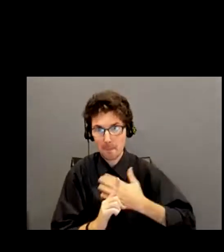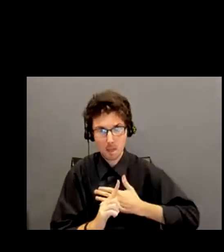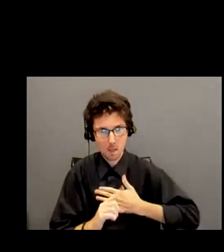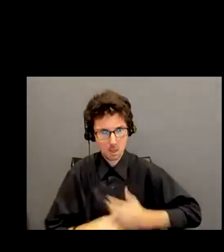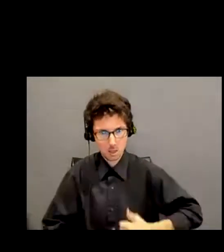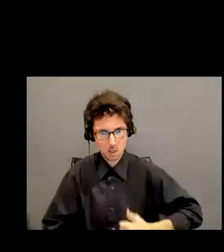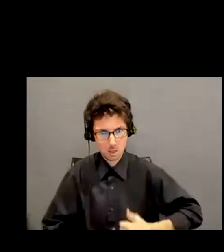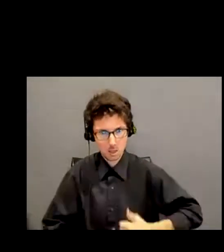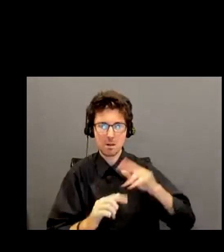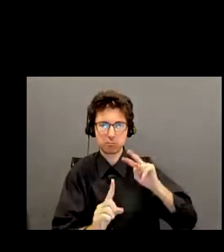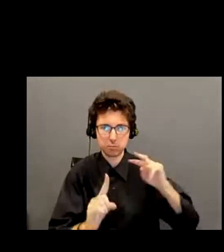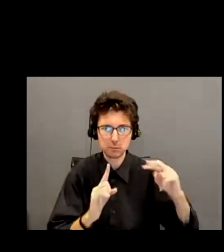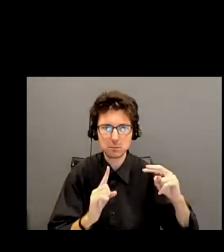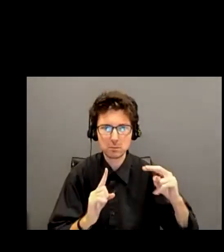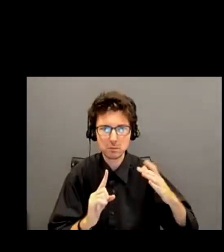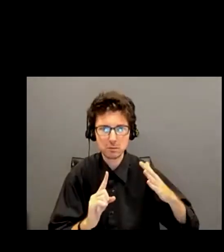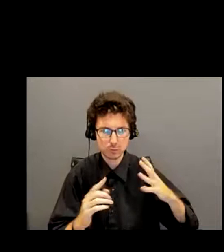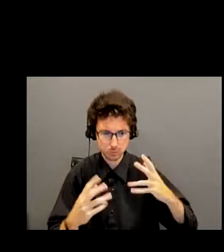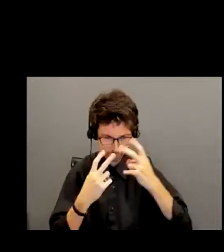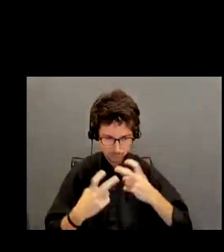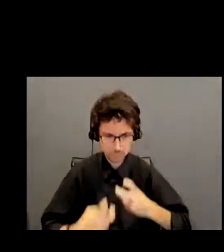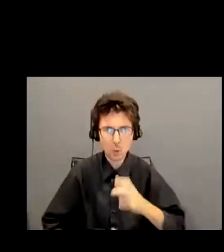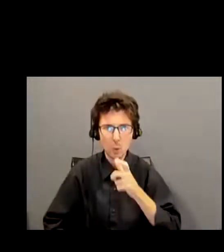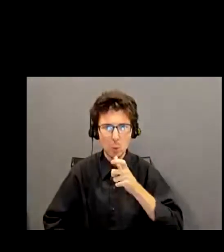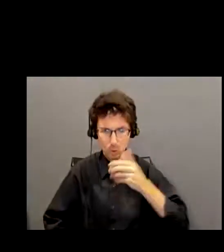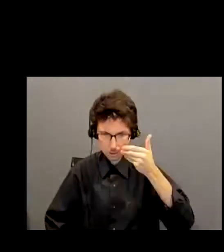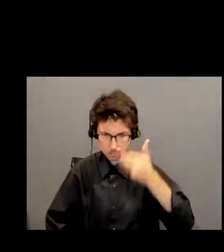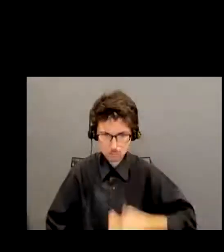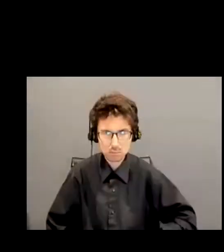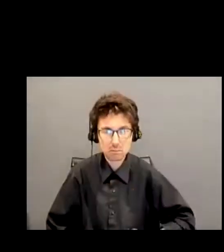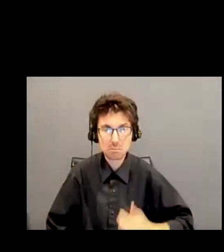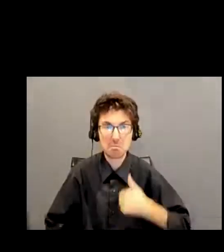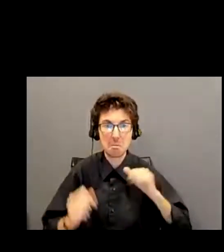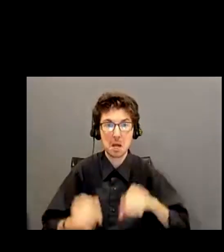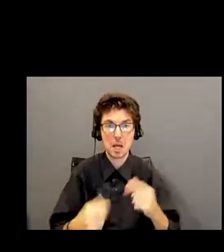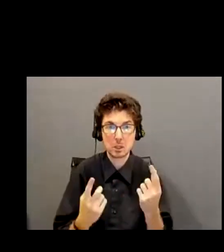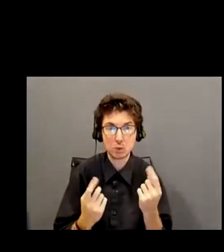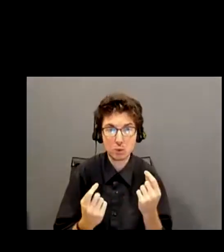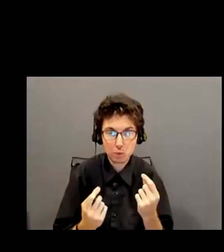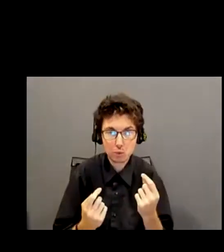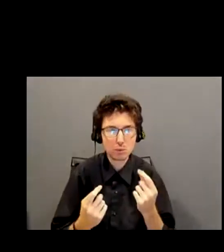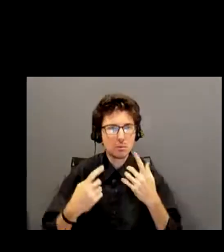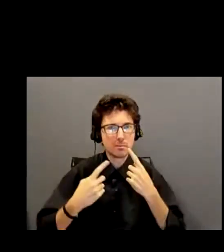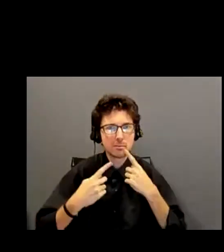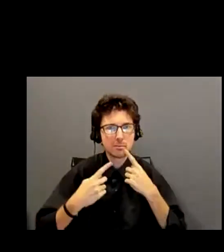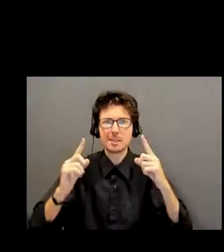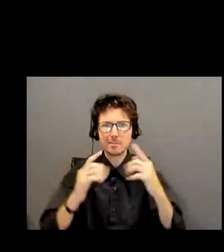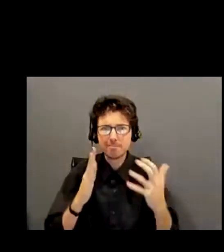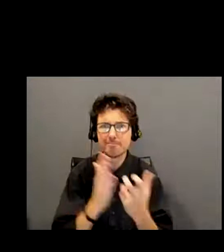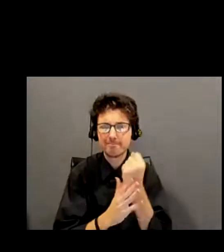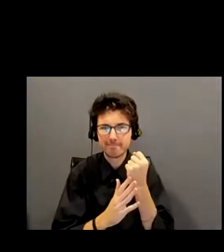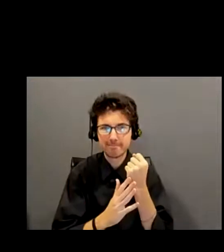perception of what I am, of what I can do and achieve in life. Beit